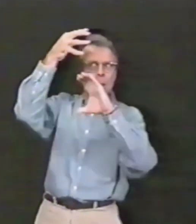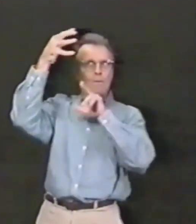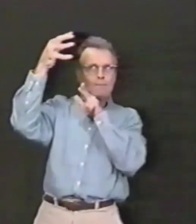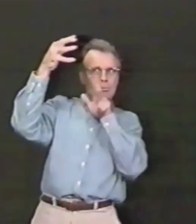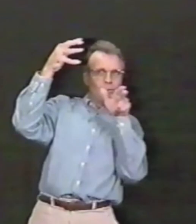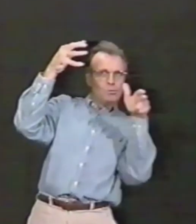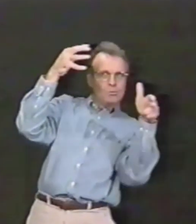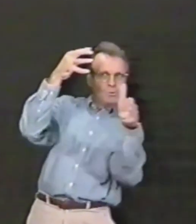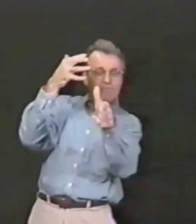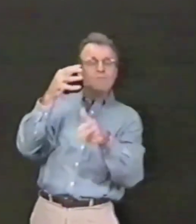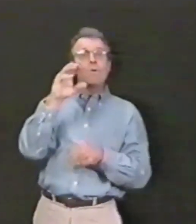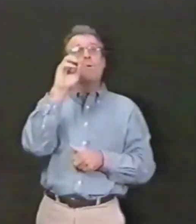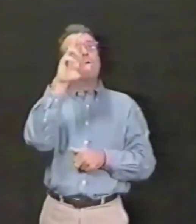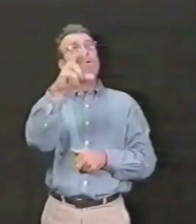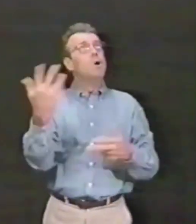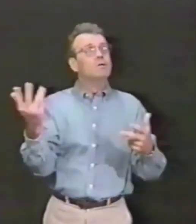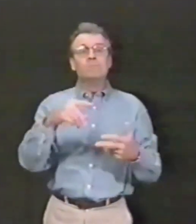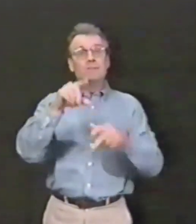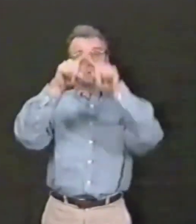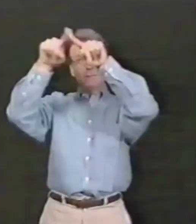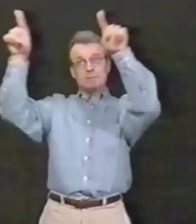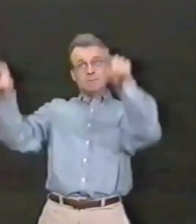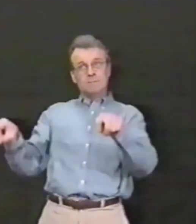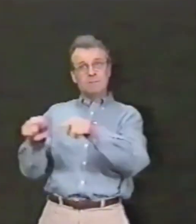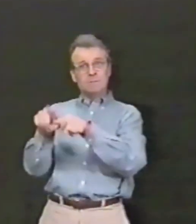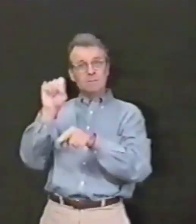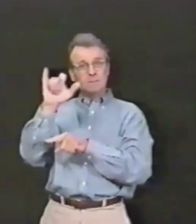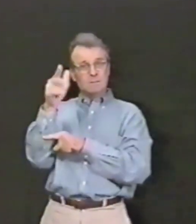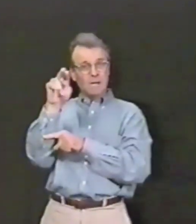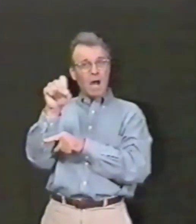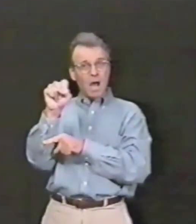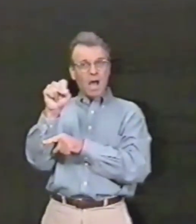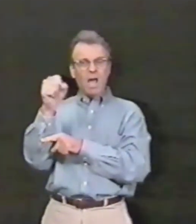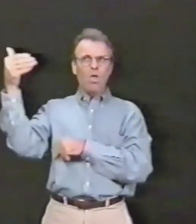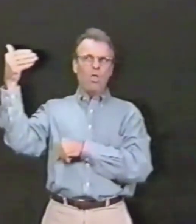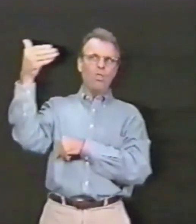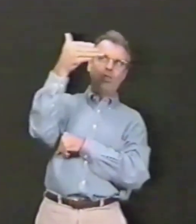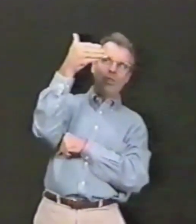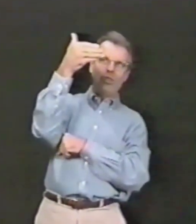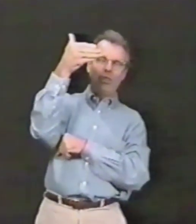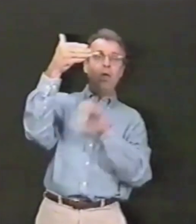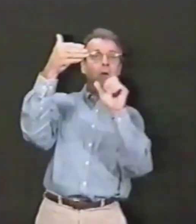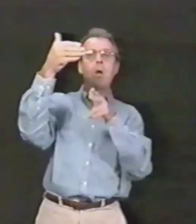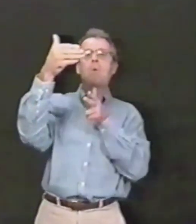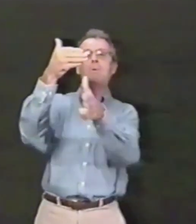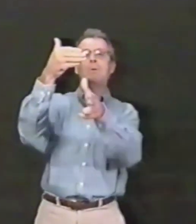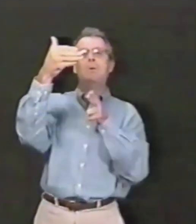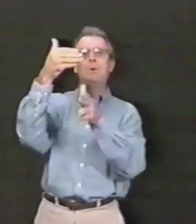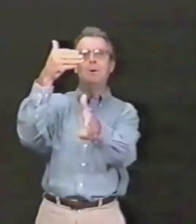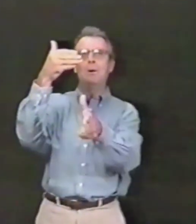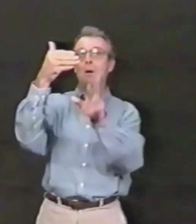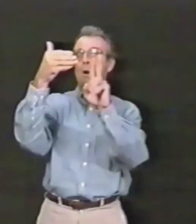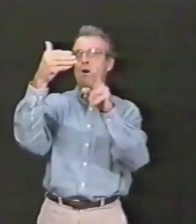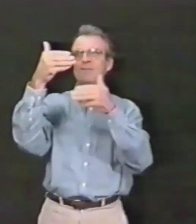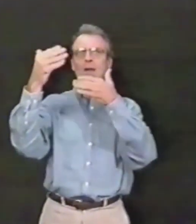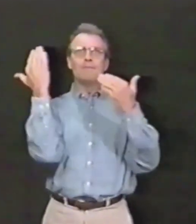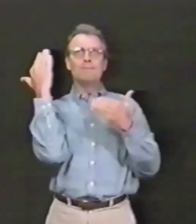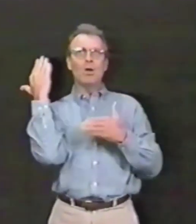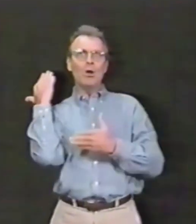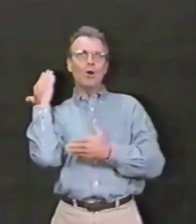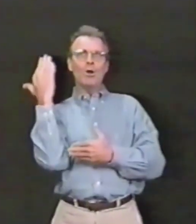is to watch out for trees. Sometimes you even have to drive around them. And the last thing to be